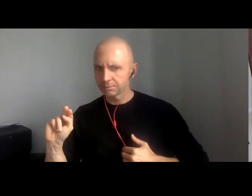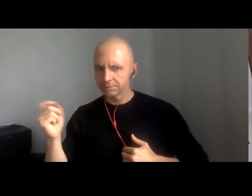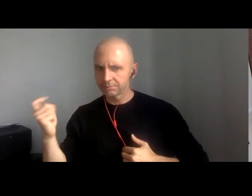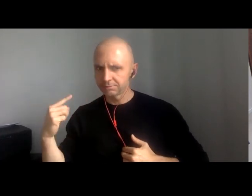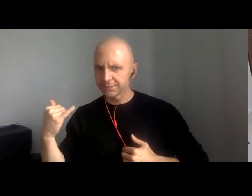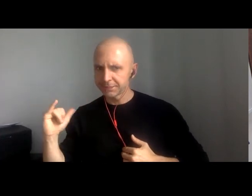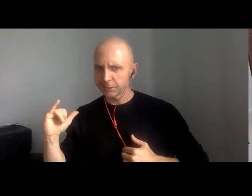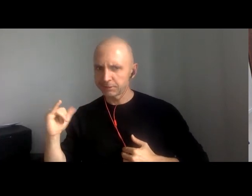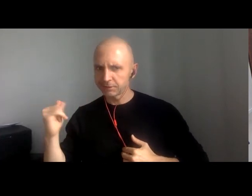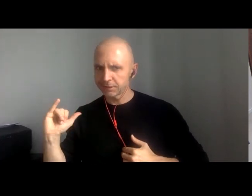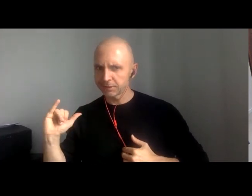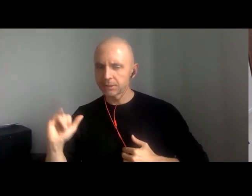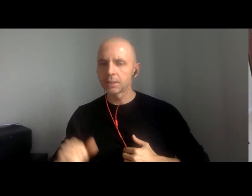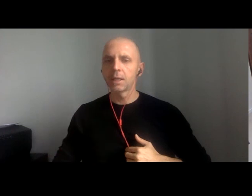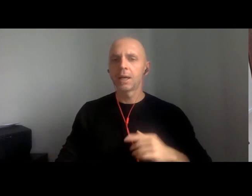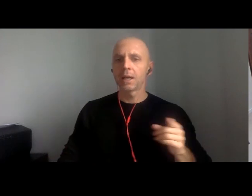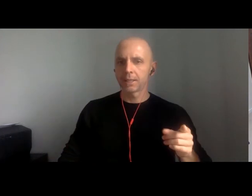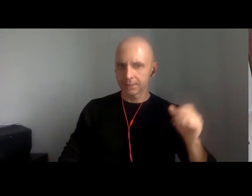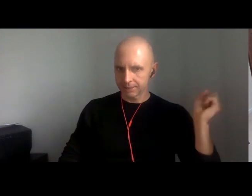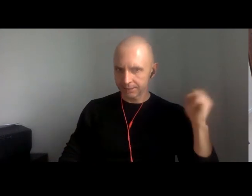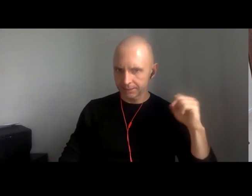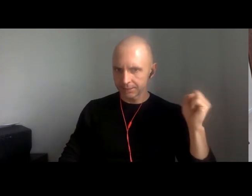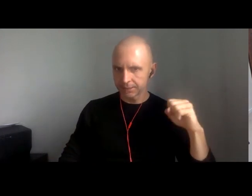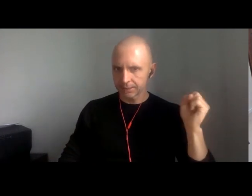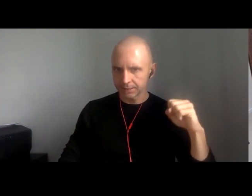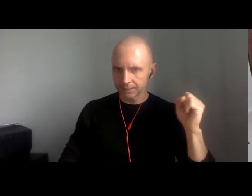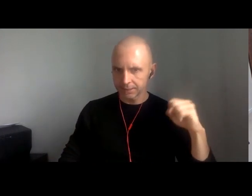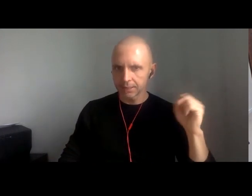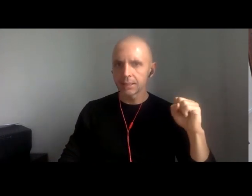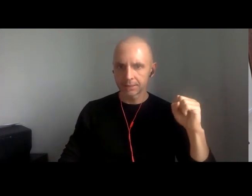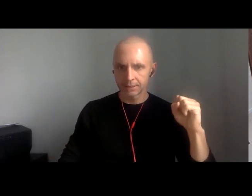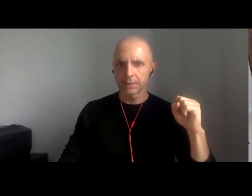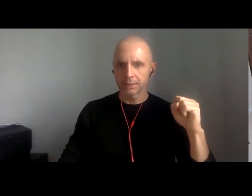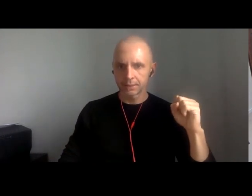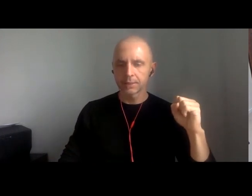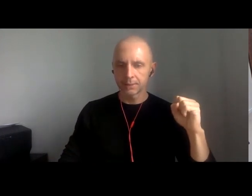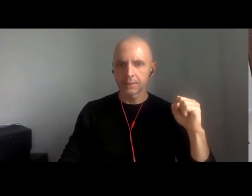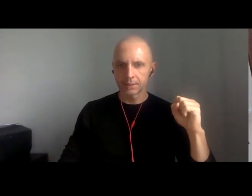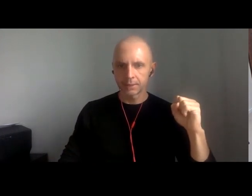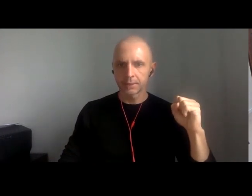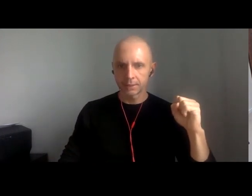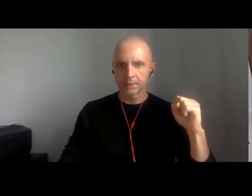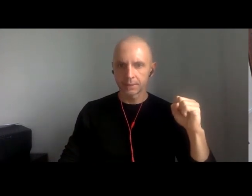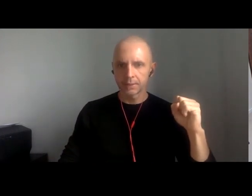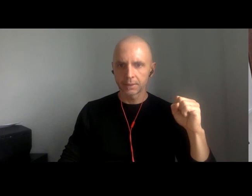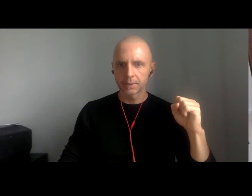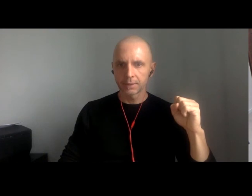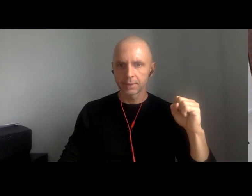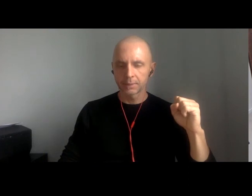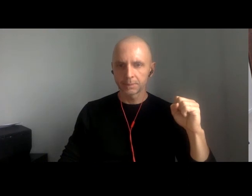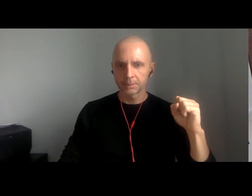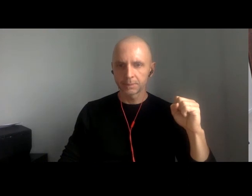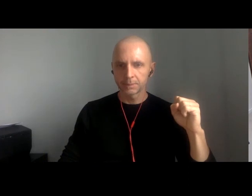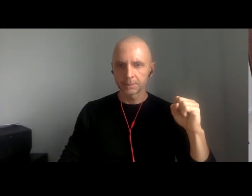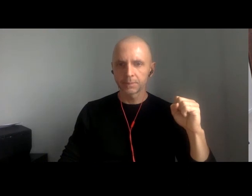out on the ditches and within the splashes, out on the levels. We occasionally get them on the